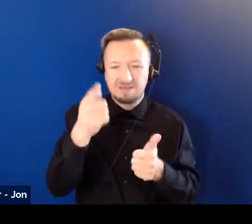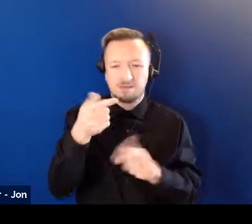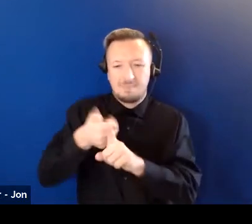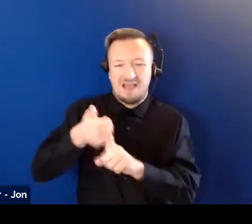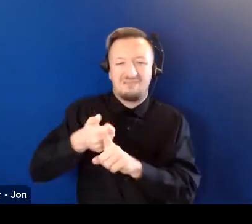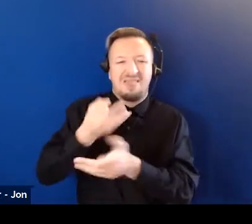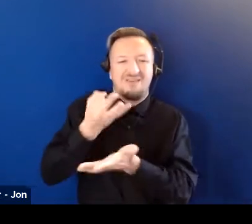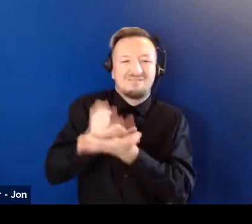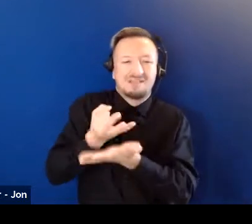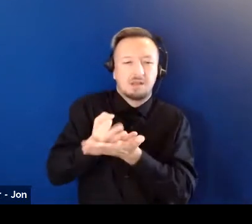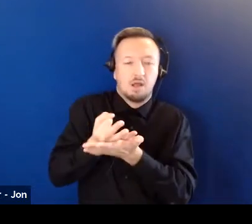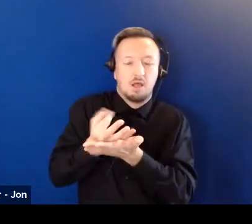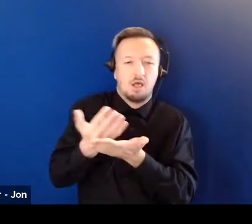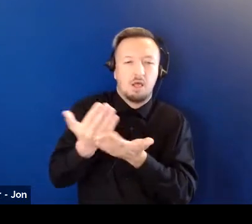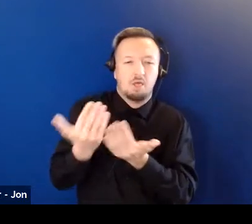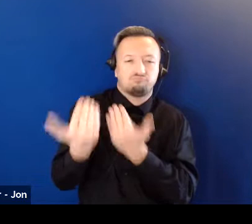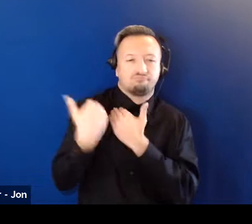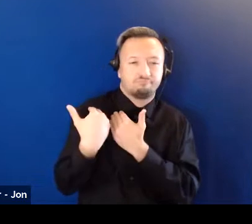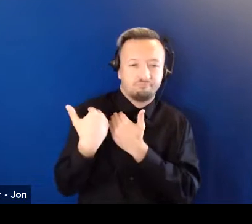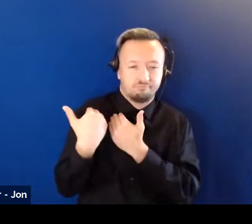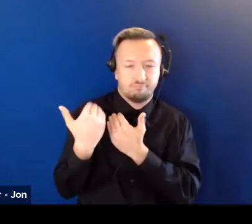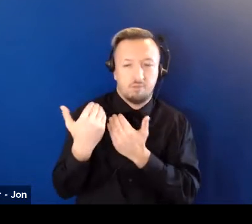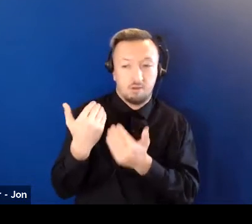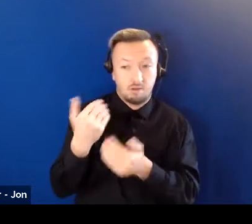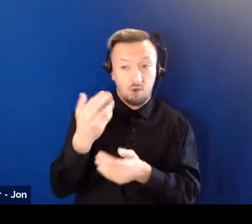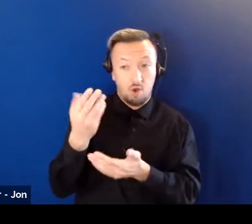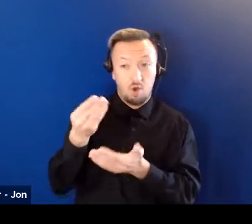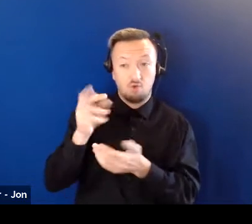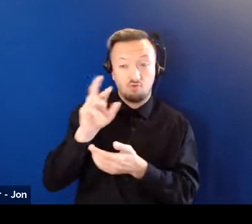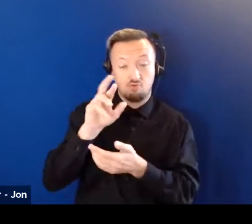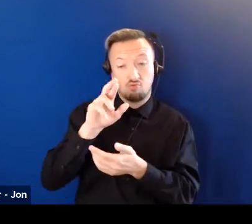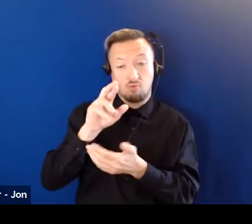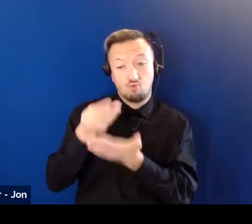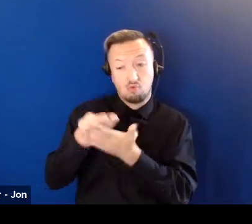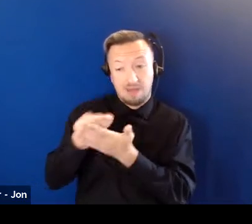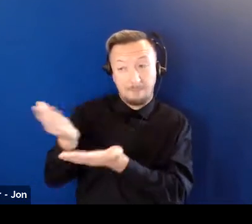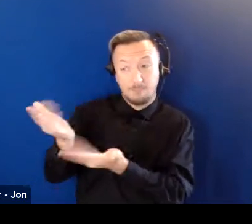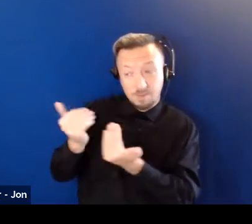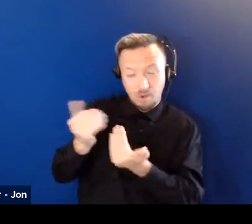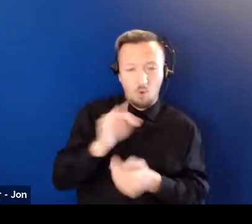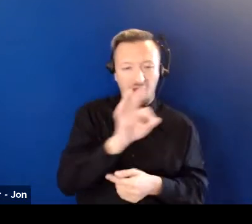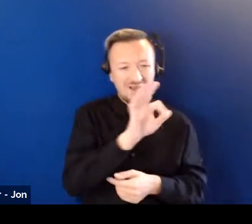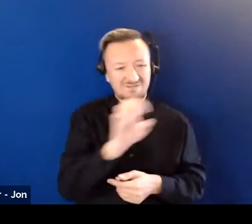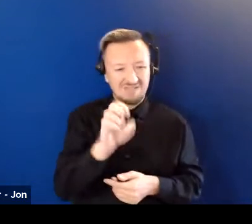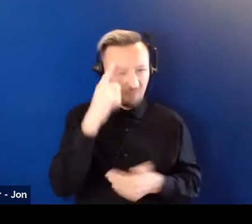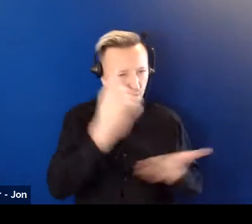a reimbursement or fee for service? And so keep in mind,